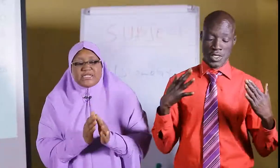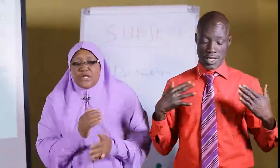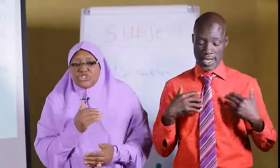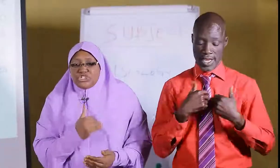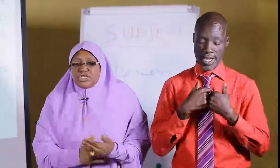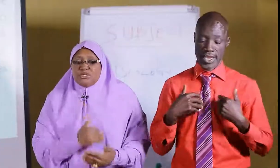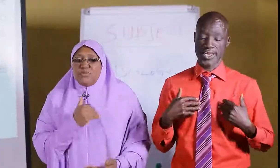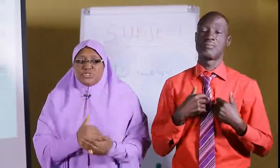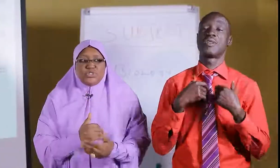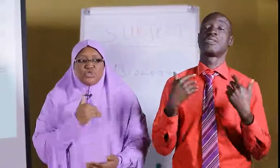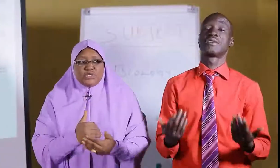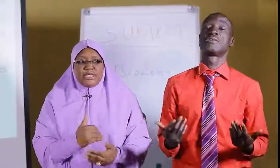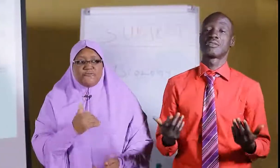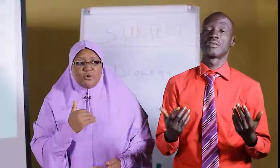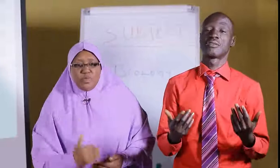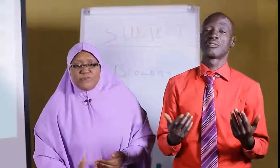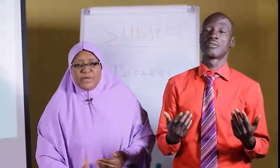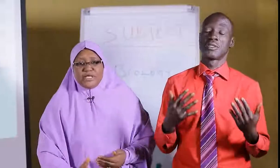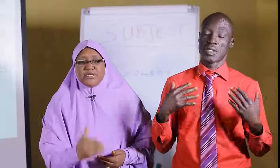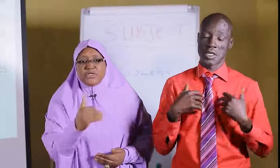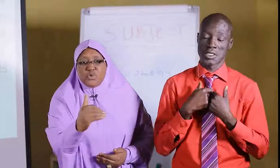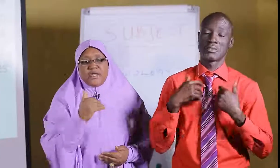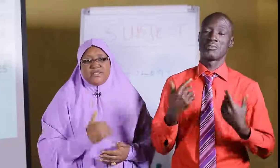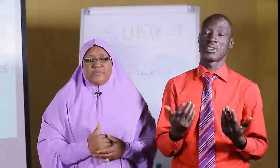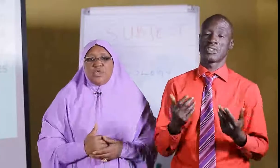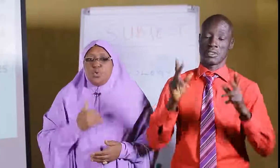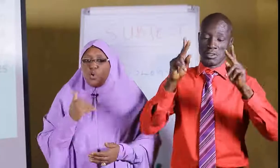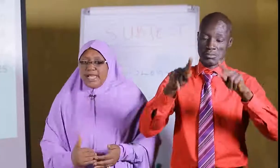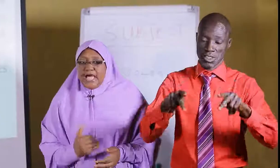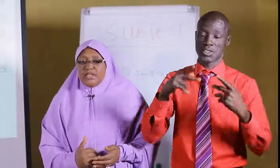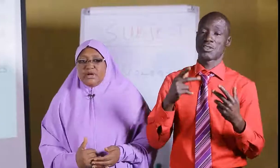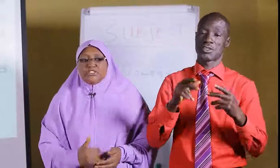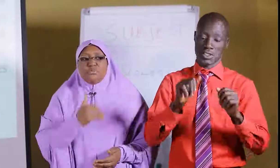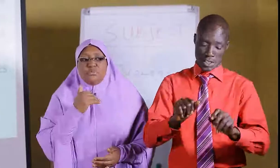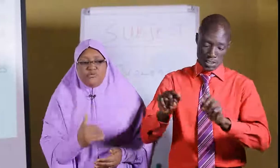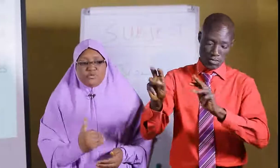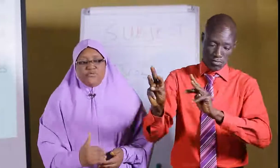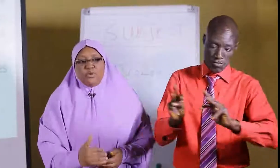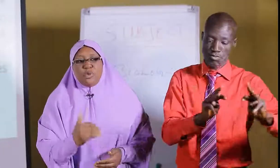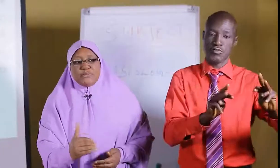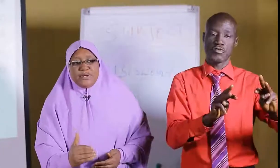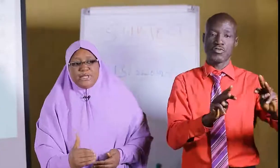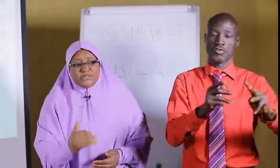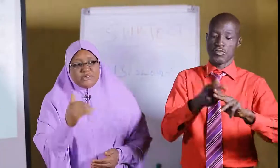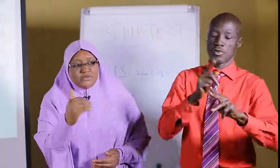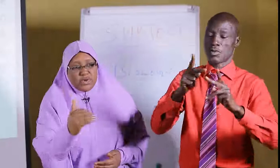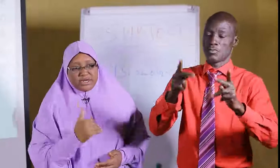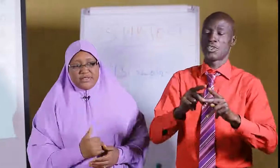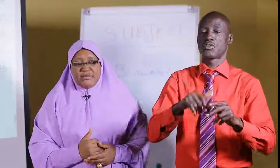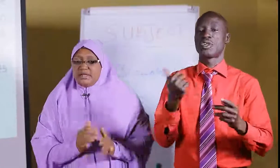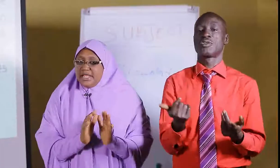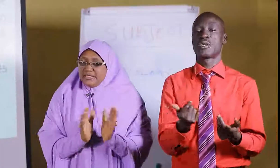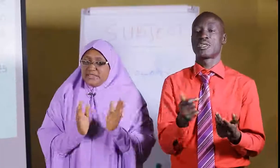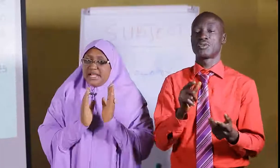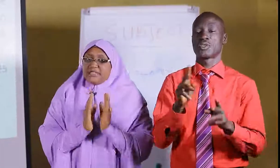but plant cannot change position totally from one place to another, while animals move from one place to